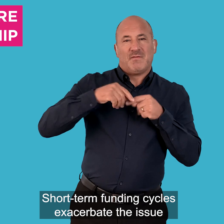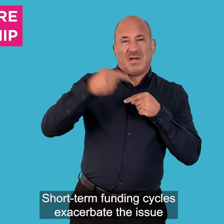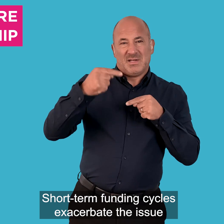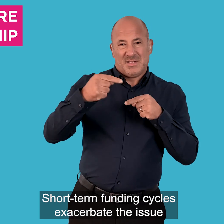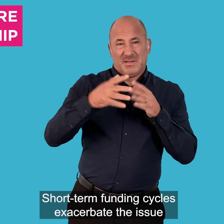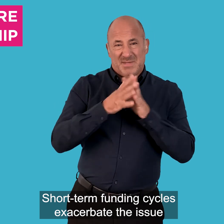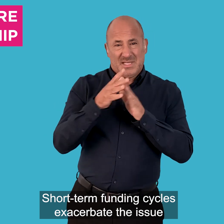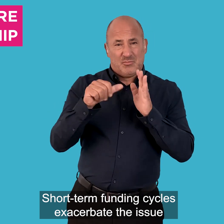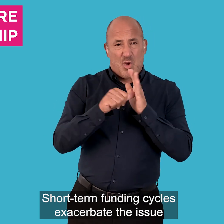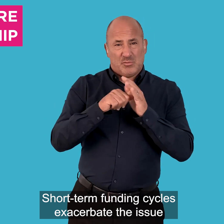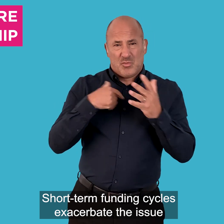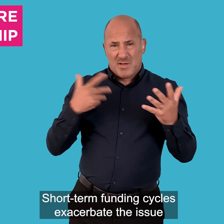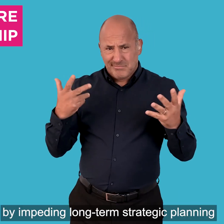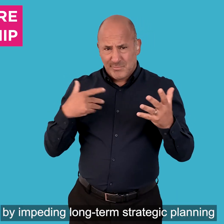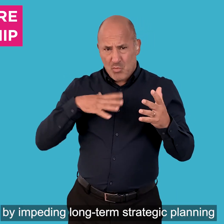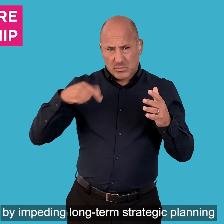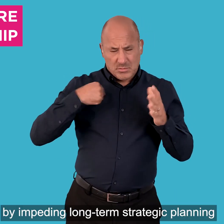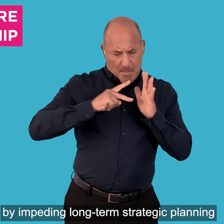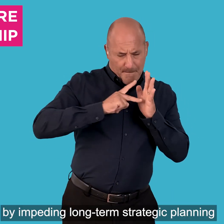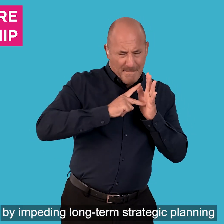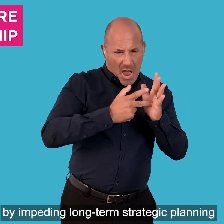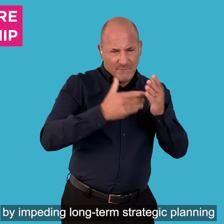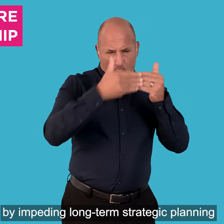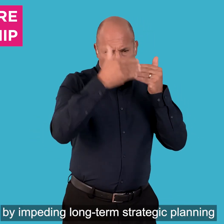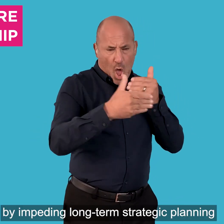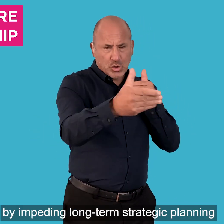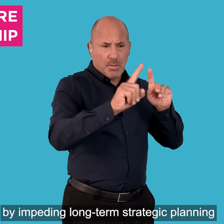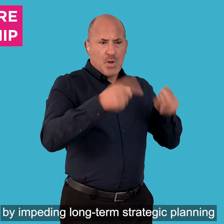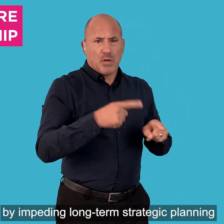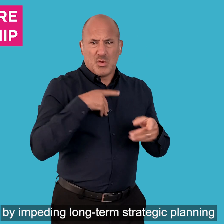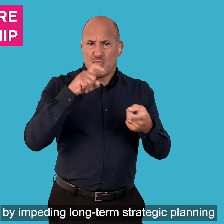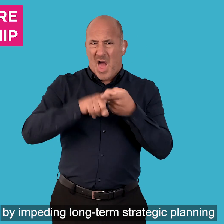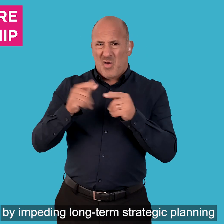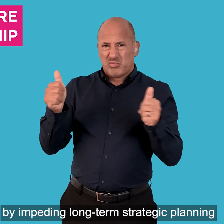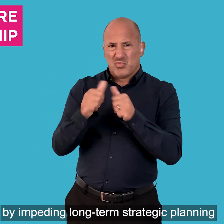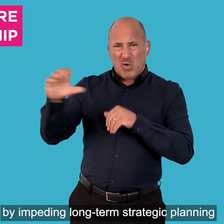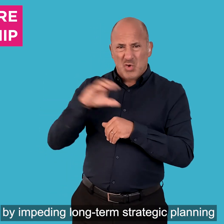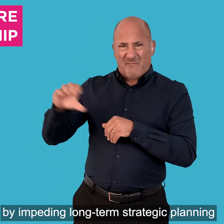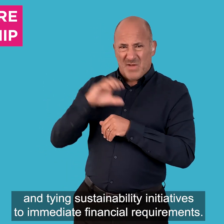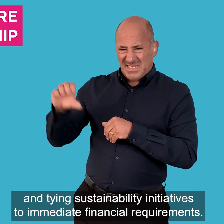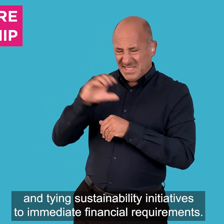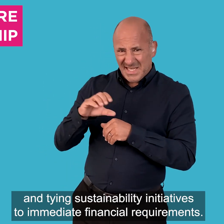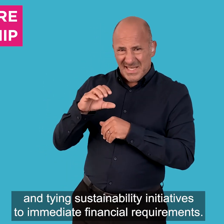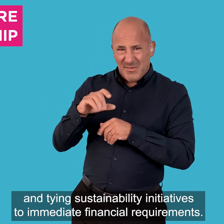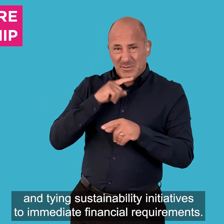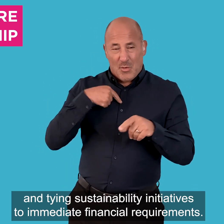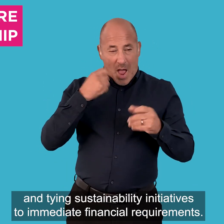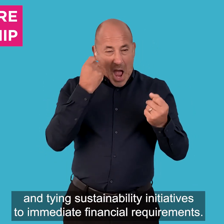cycles exacerbate the issue by impeding long-term strategic planning and